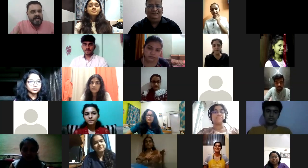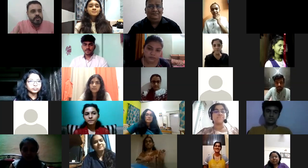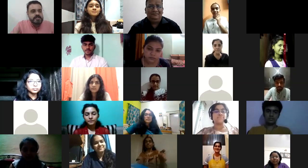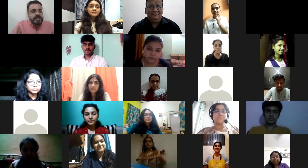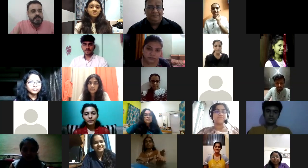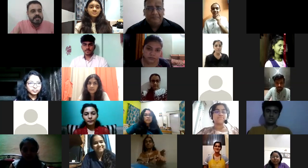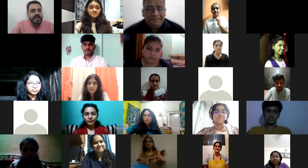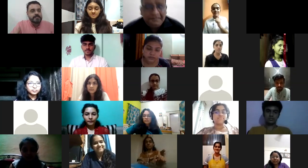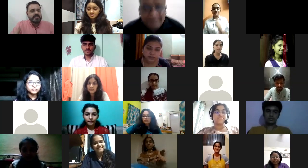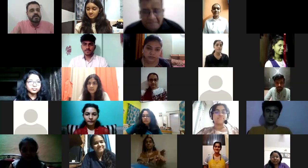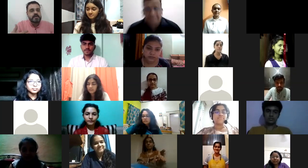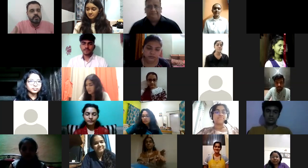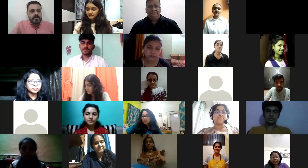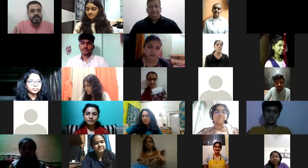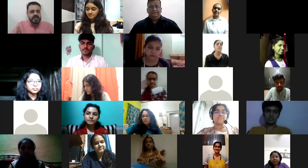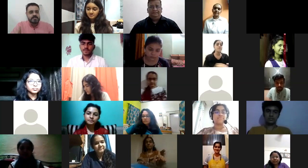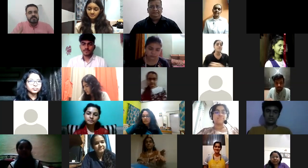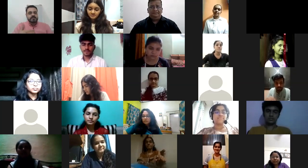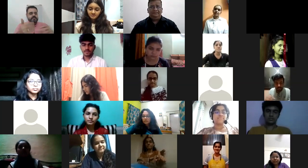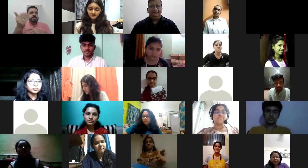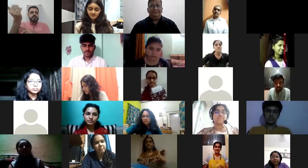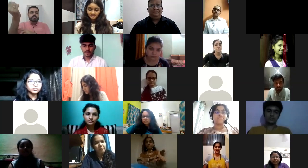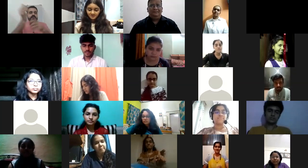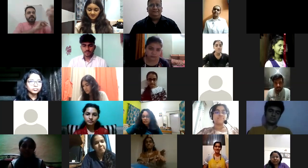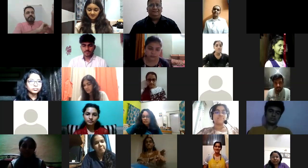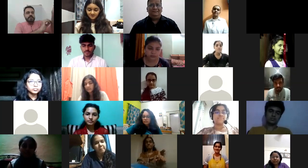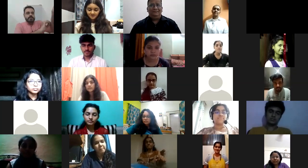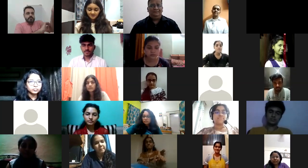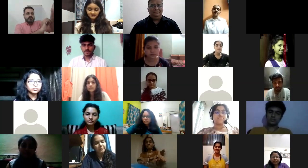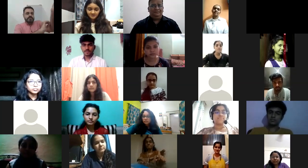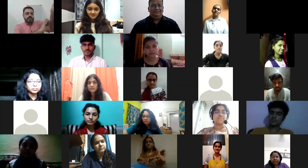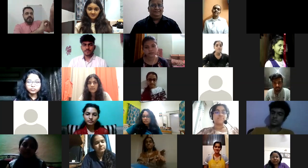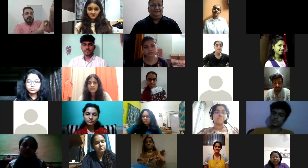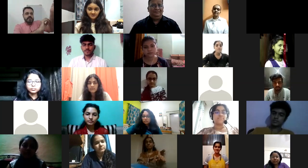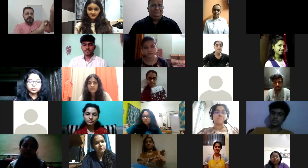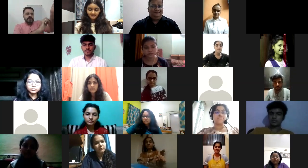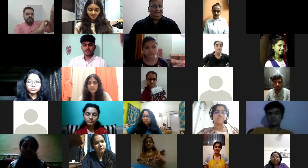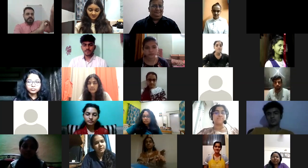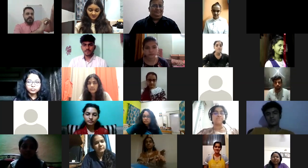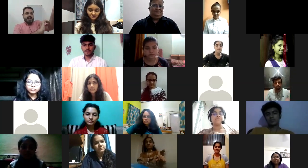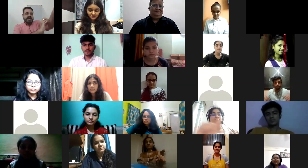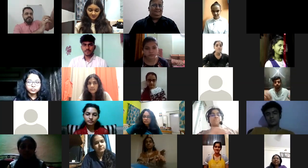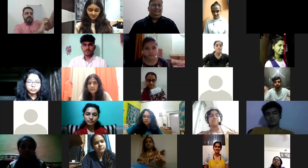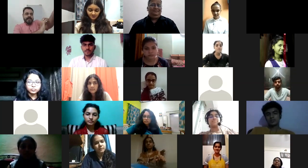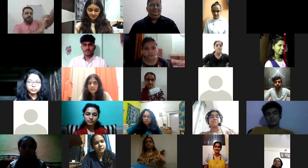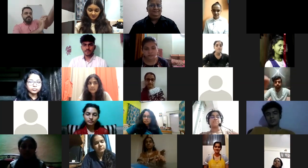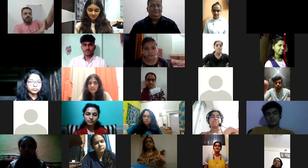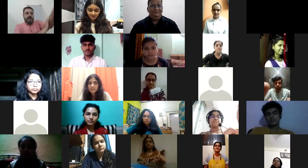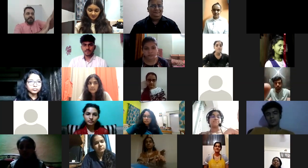has become a style, but in olden days, they used to put, they used to, you know, write names in tattoos on the arms, if you